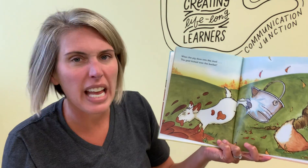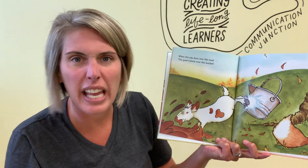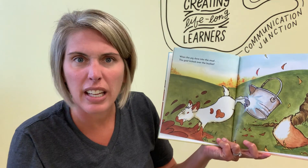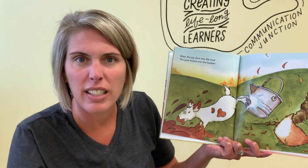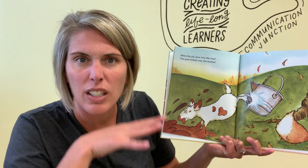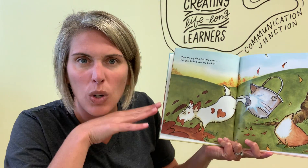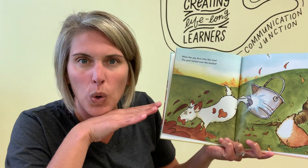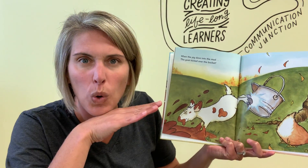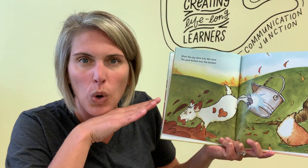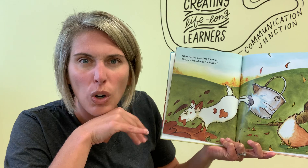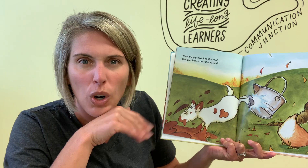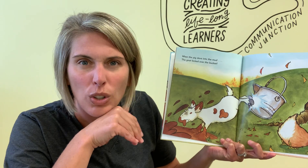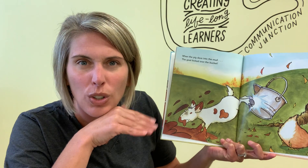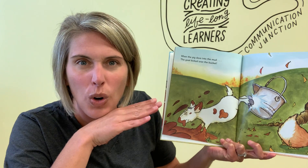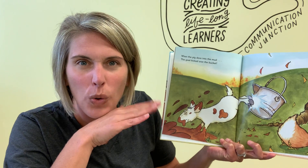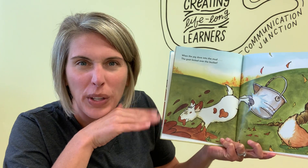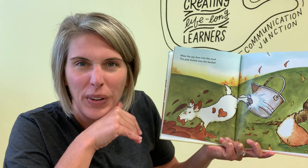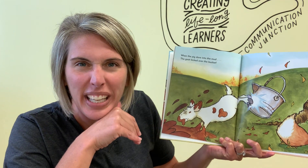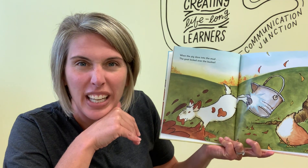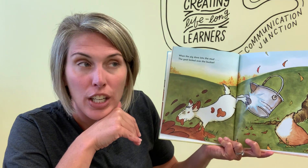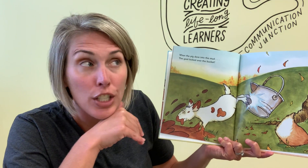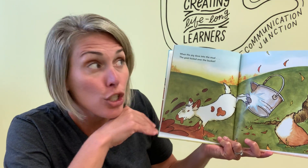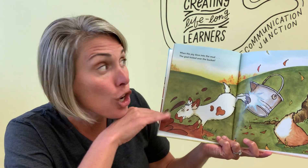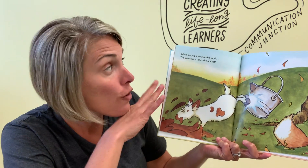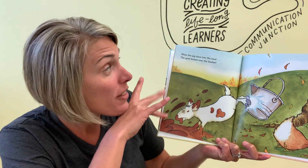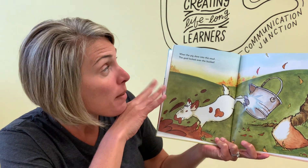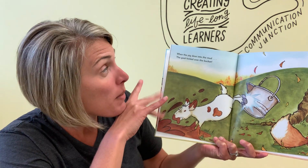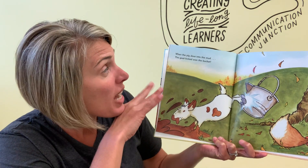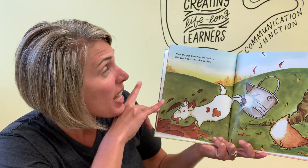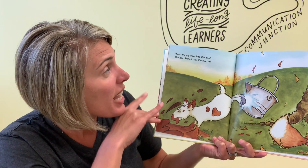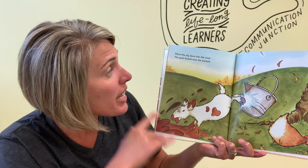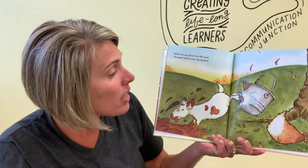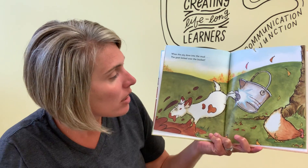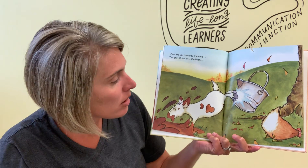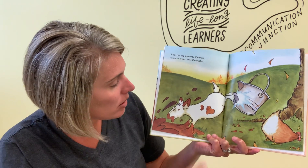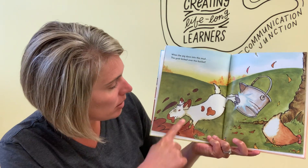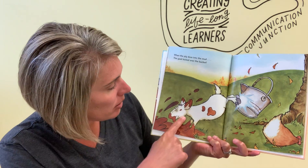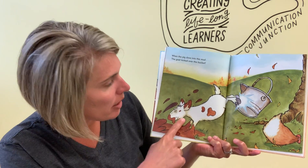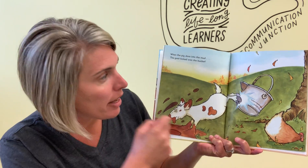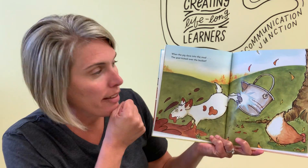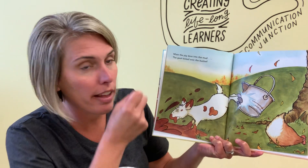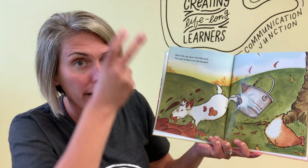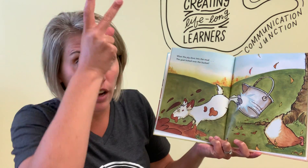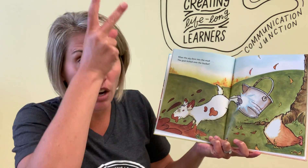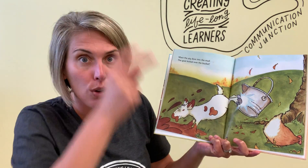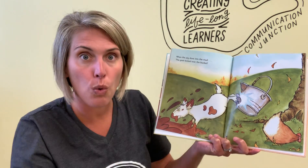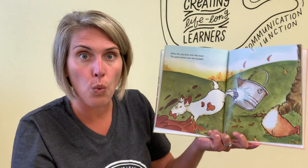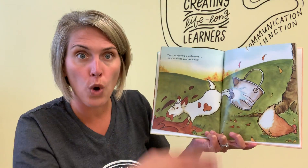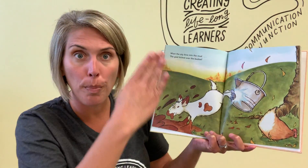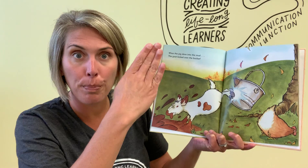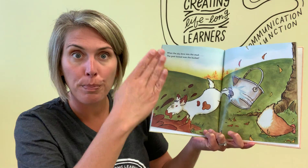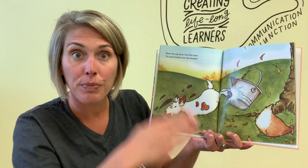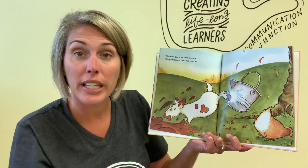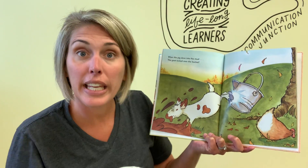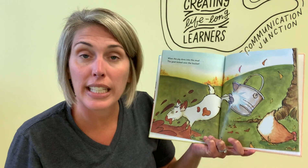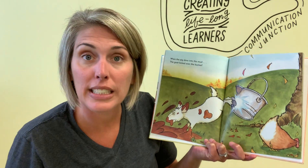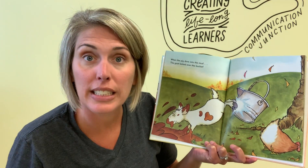say? Wink, wink. Dove in the mud. The goat, whoop, kicked